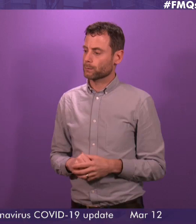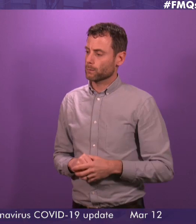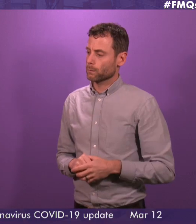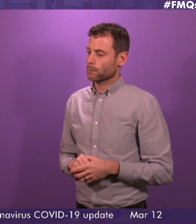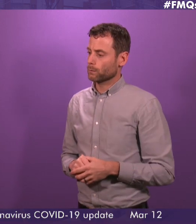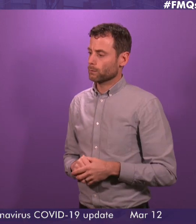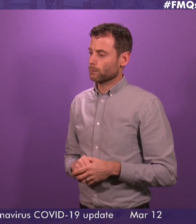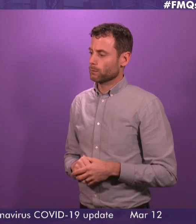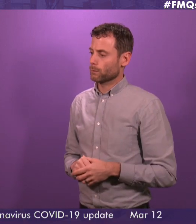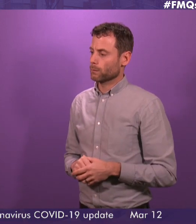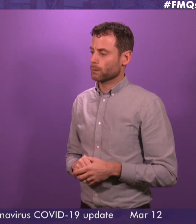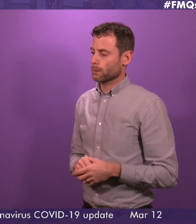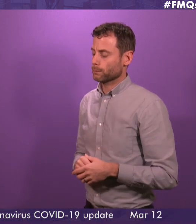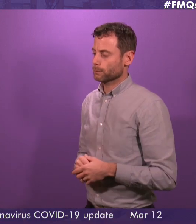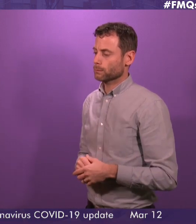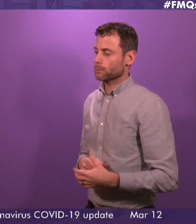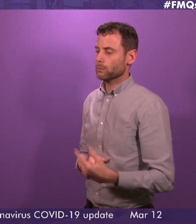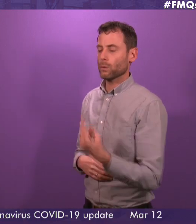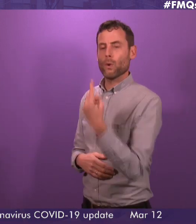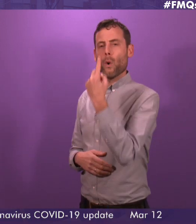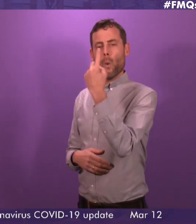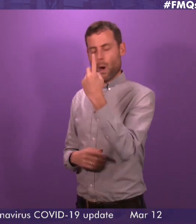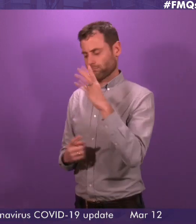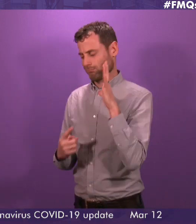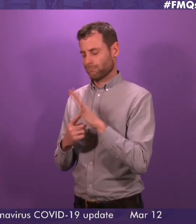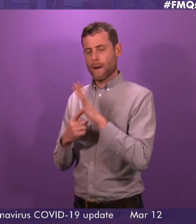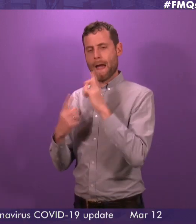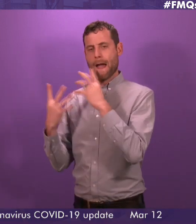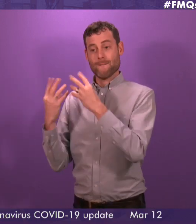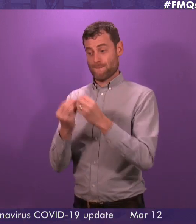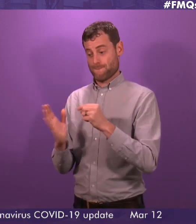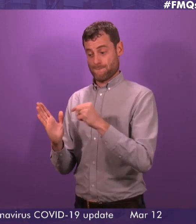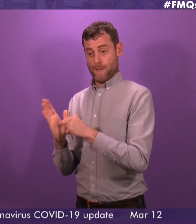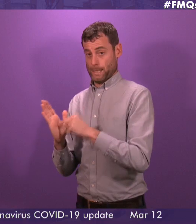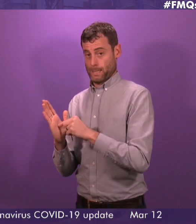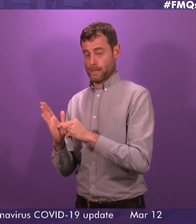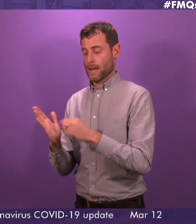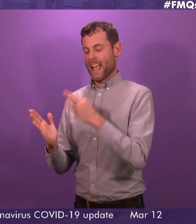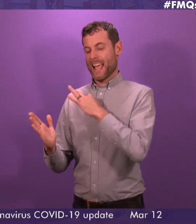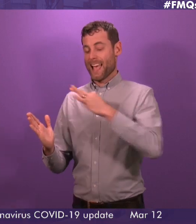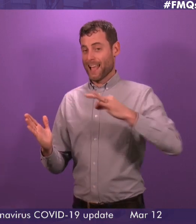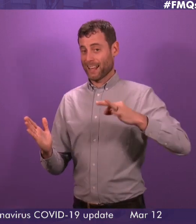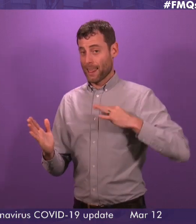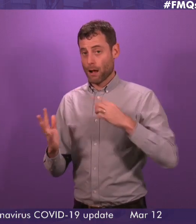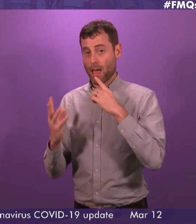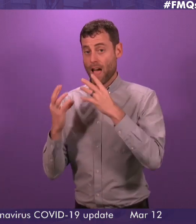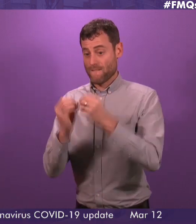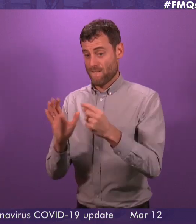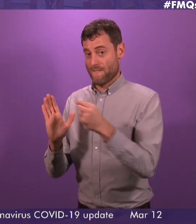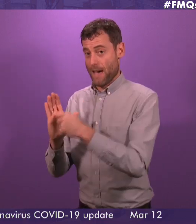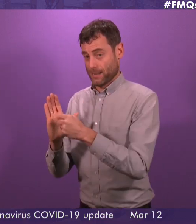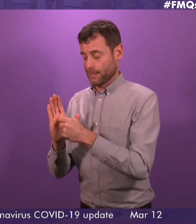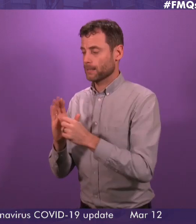one of the significant pieces of advice that we need to take into account. The clinical advice too about